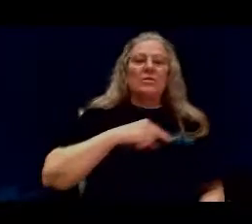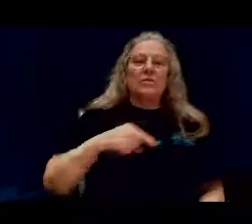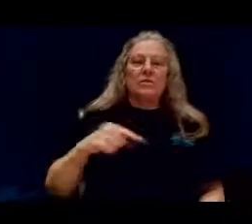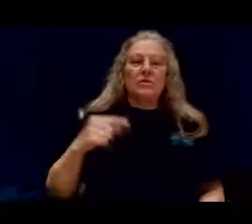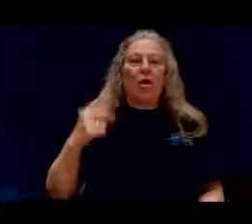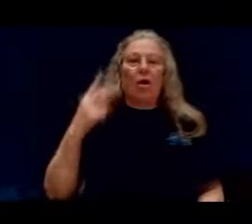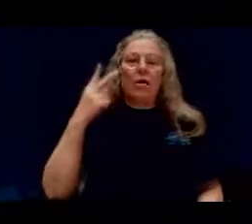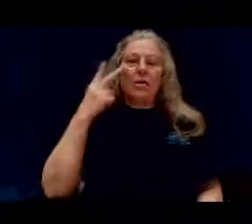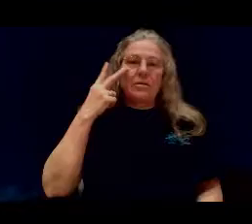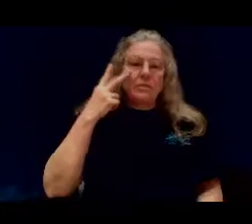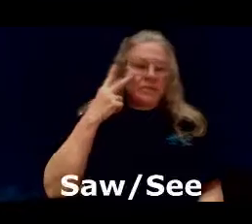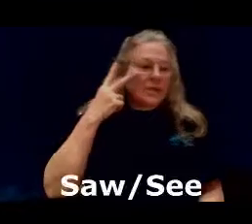saw,